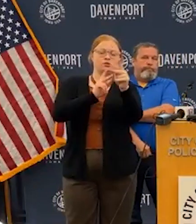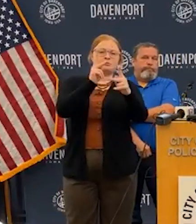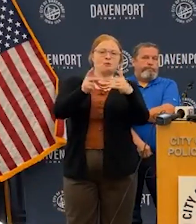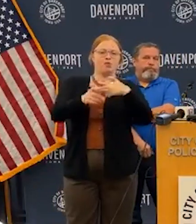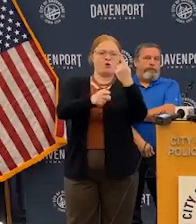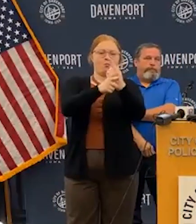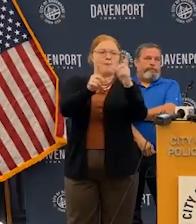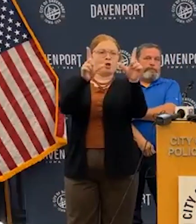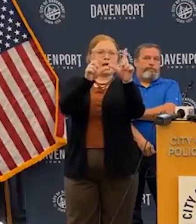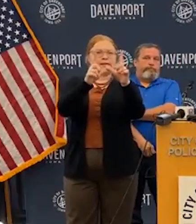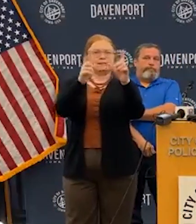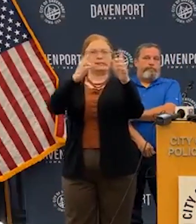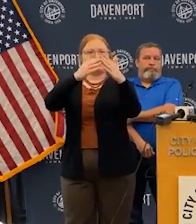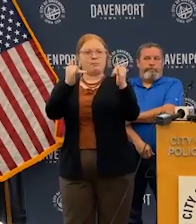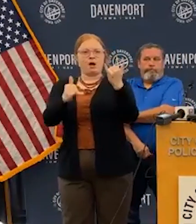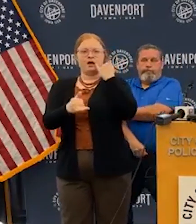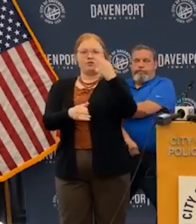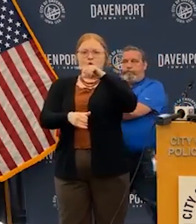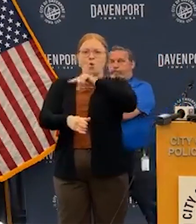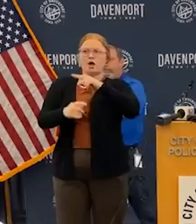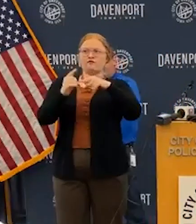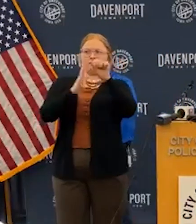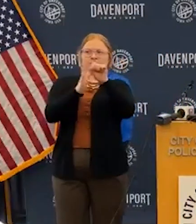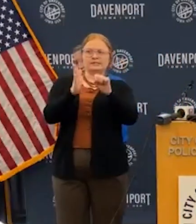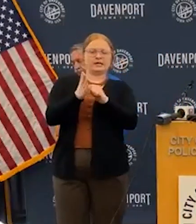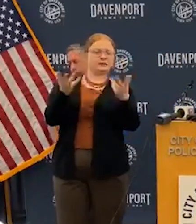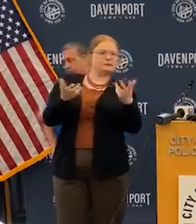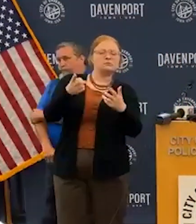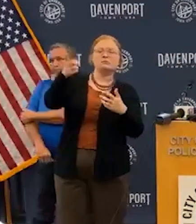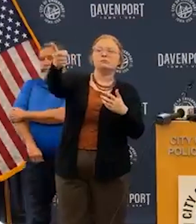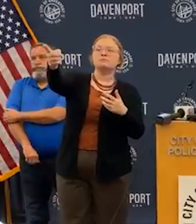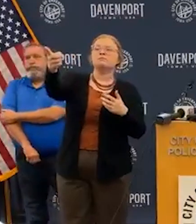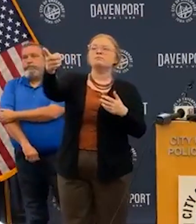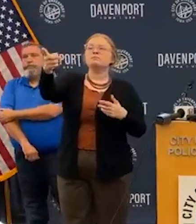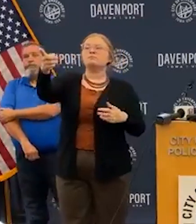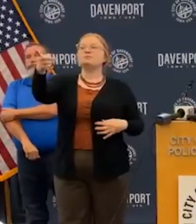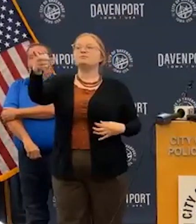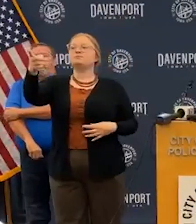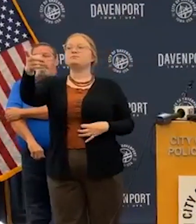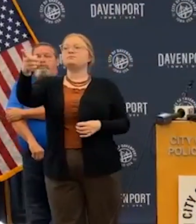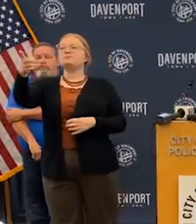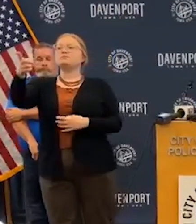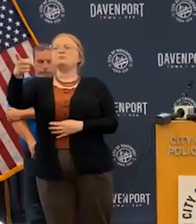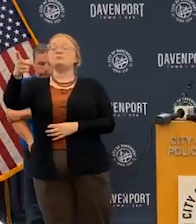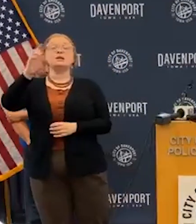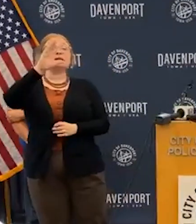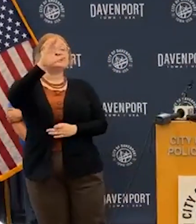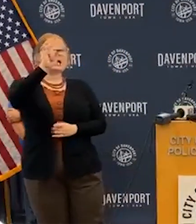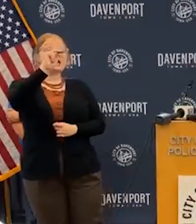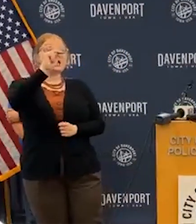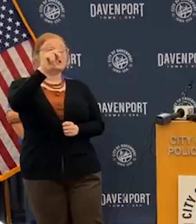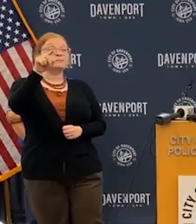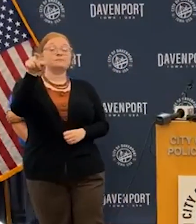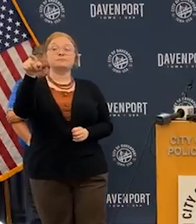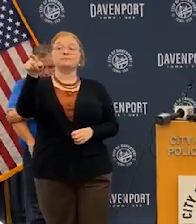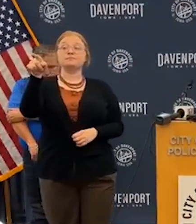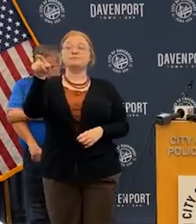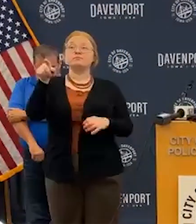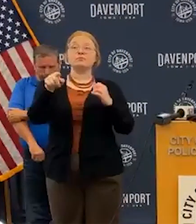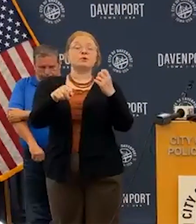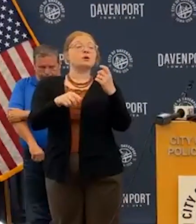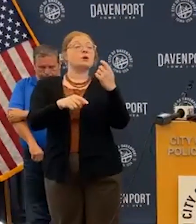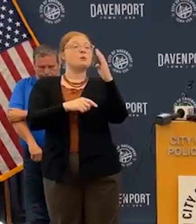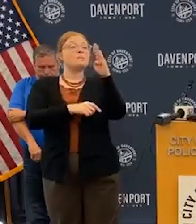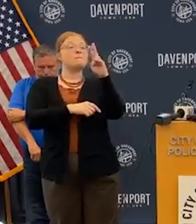sorry. Two quick questions here. One, some of the, it's Brandon's family, they're raising questions about an X